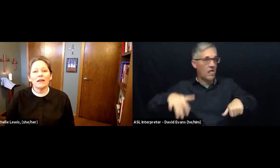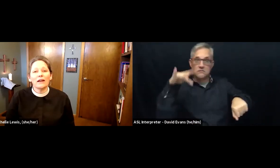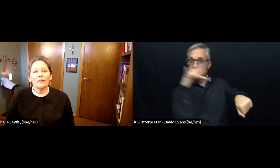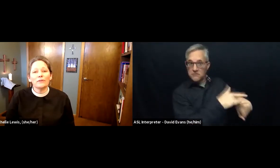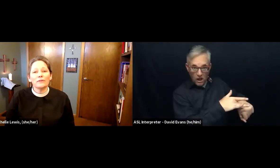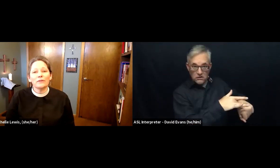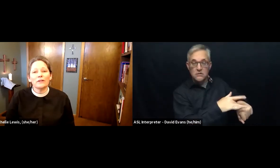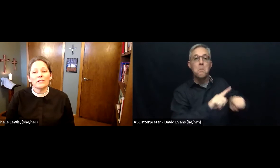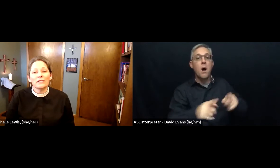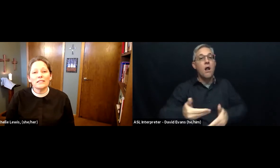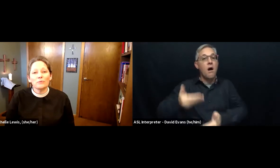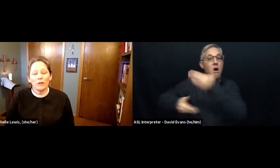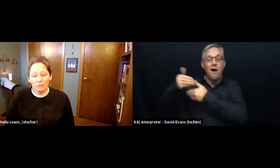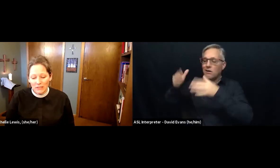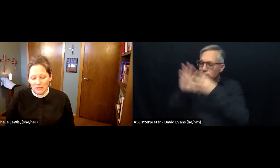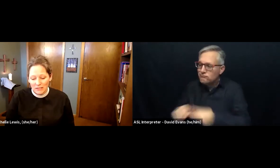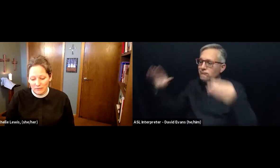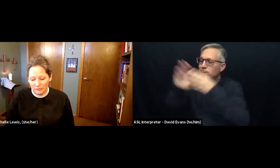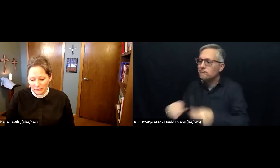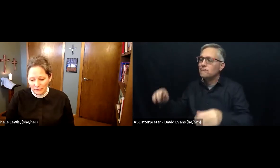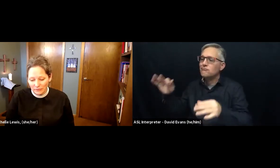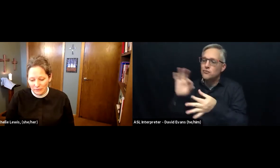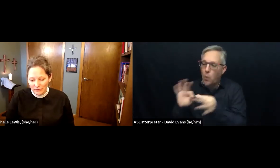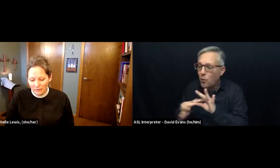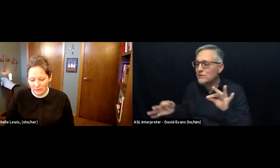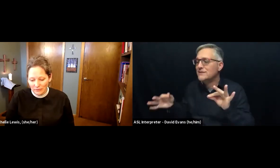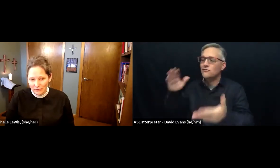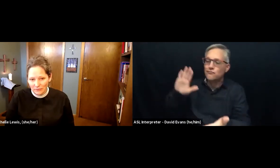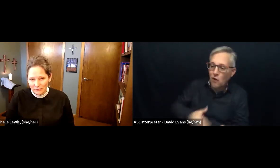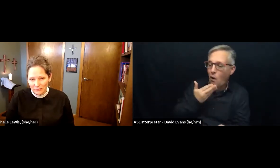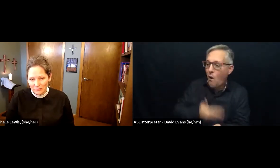they encounter disappointments